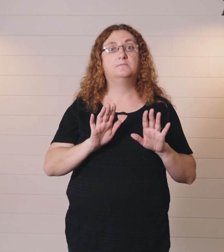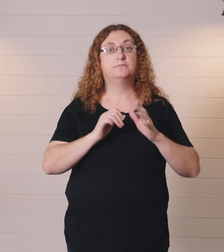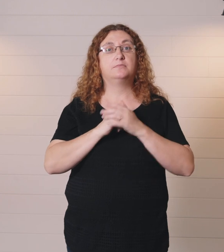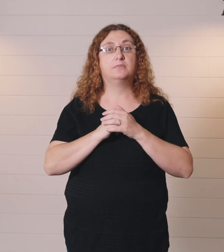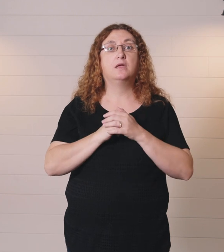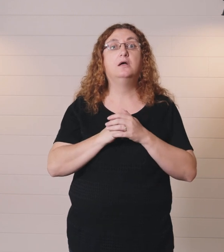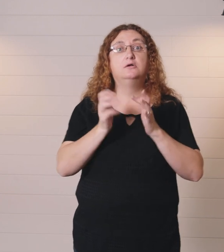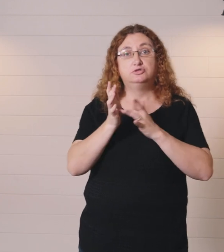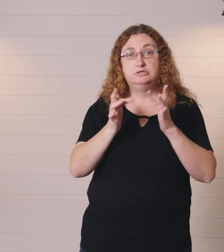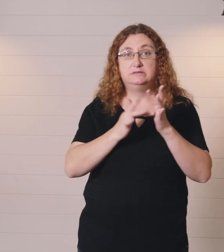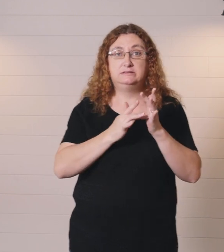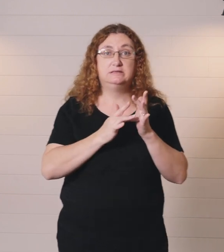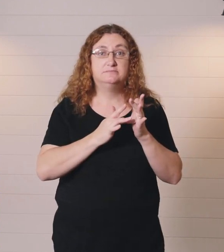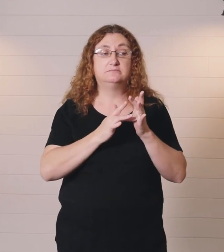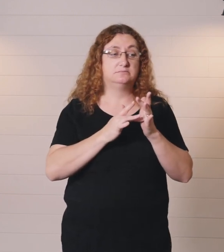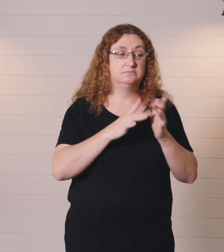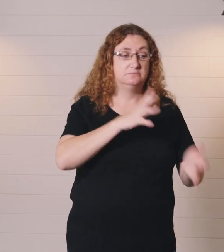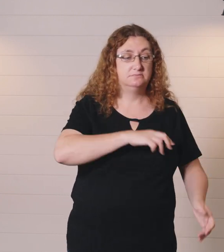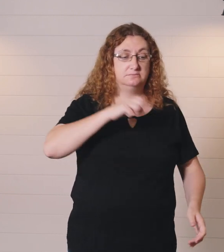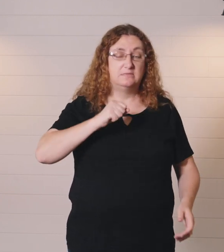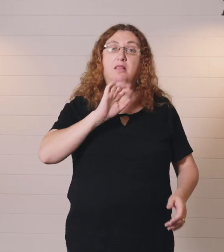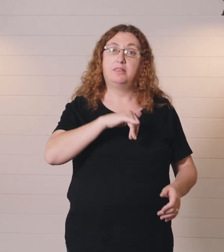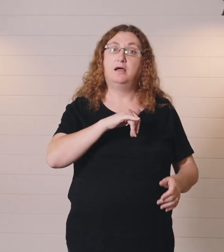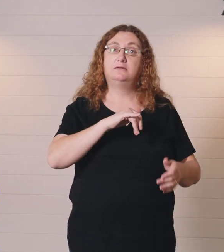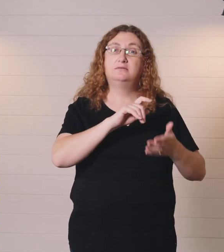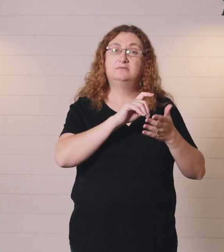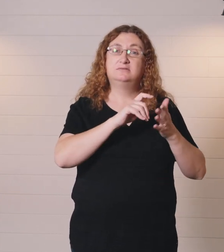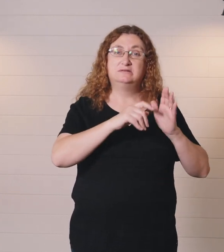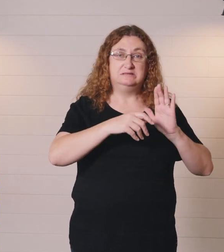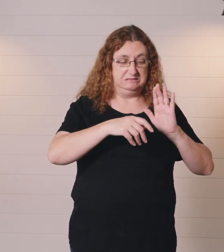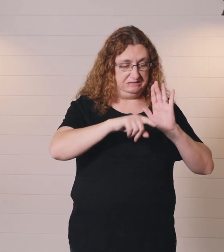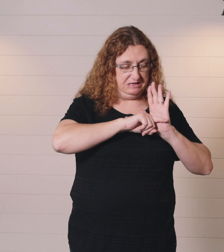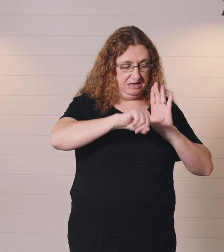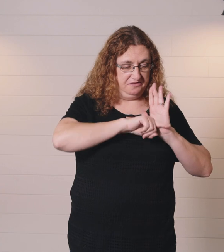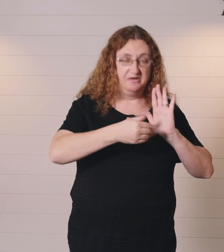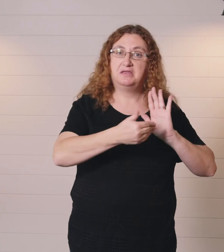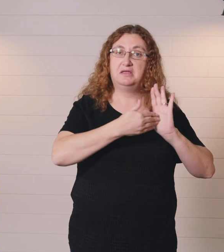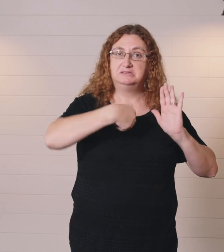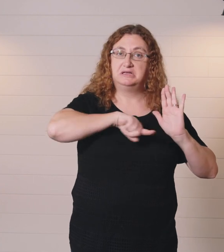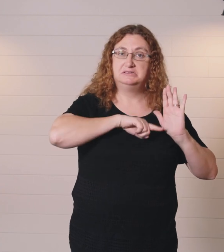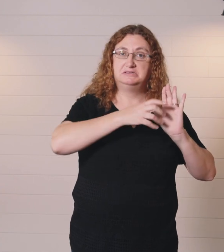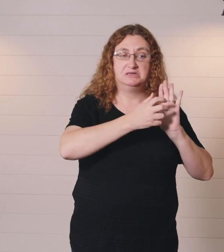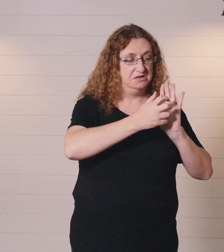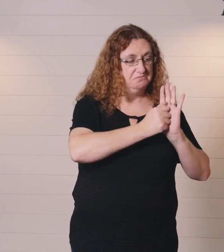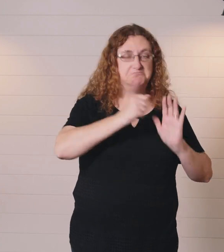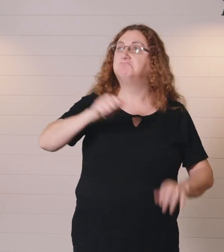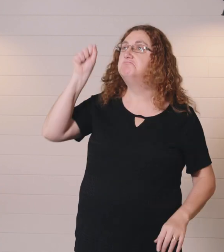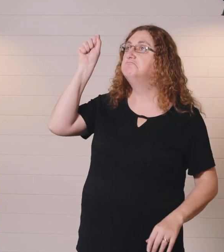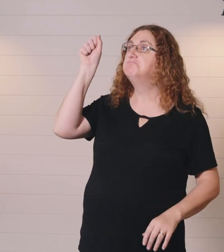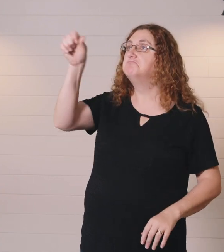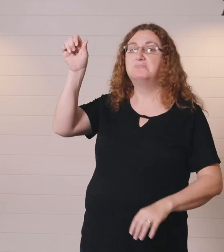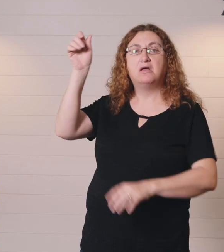we're told in the New Testament, He takes that edict, that written code against us, carries it to the cross of Calvary and nails it